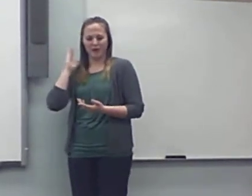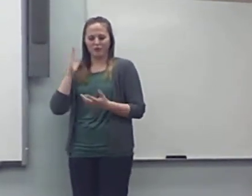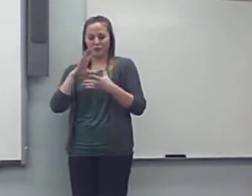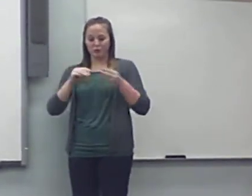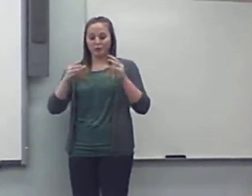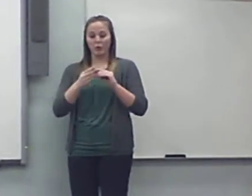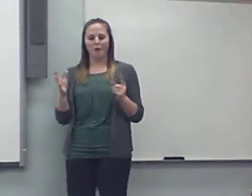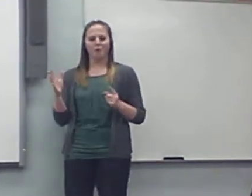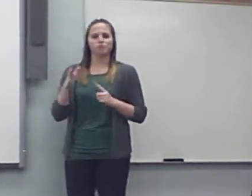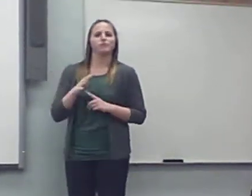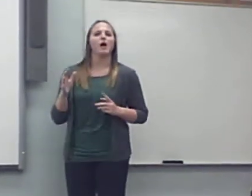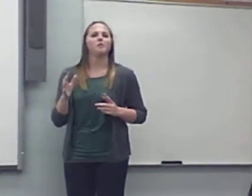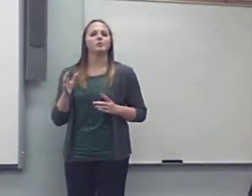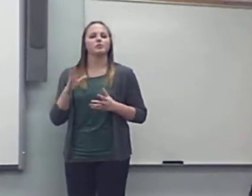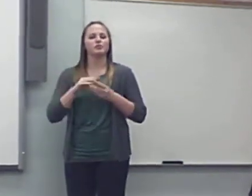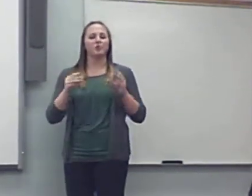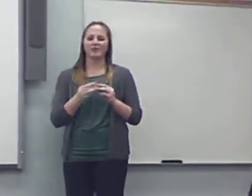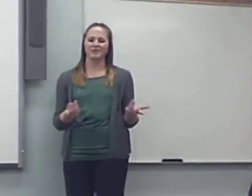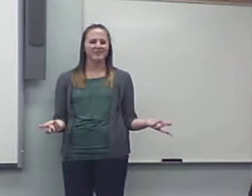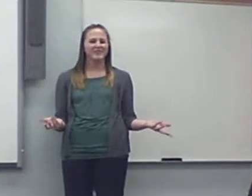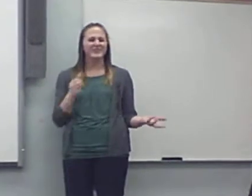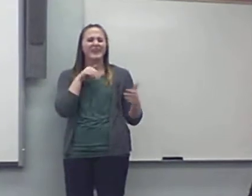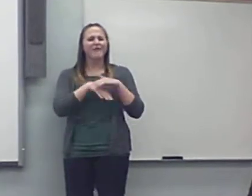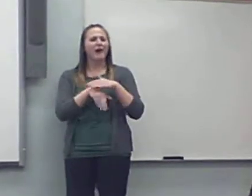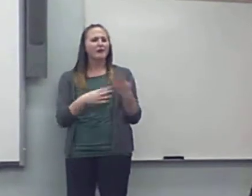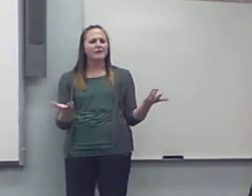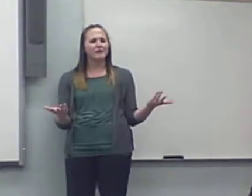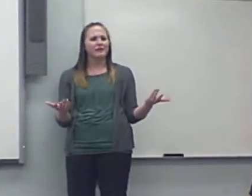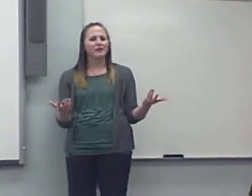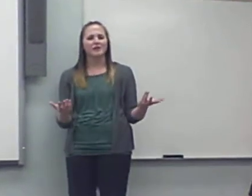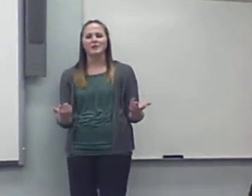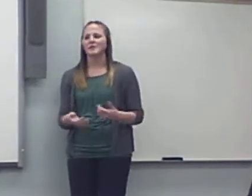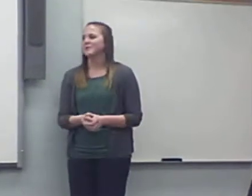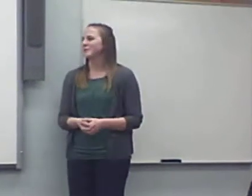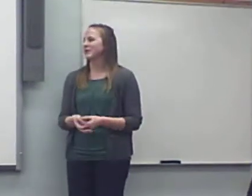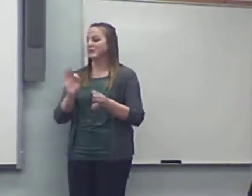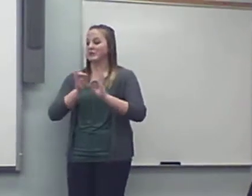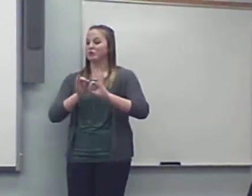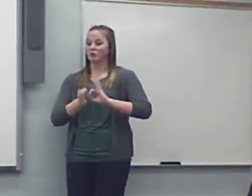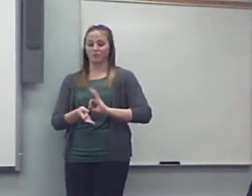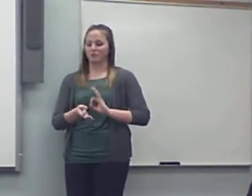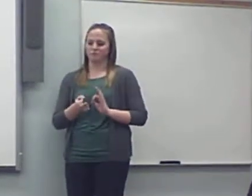to understand the kind of access that they didn't get, because it does influence our interpretation. We'll talk about that in a bit.